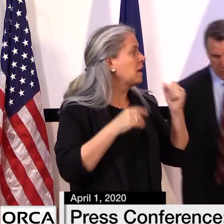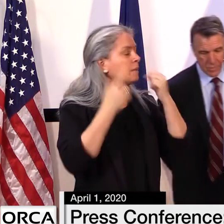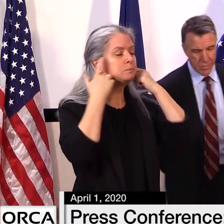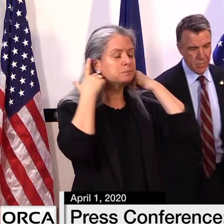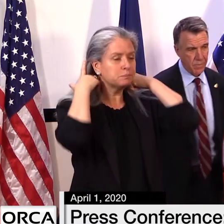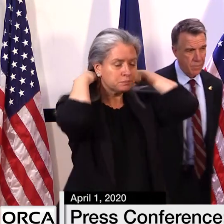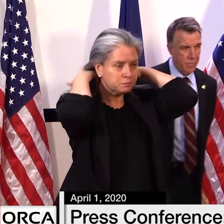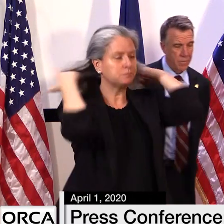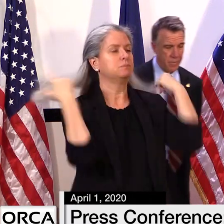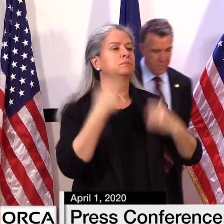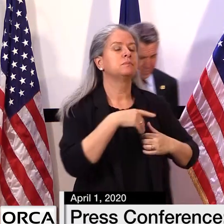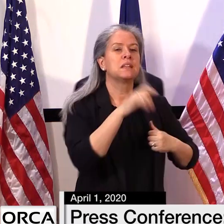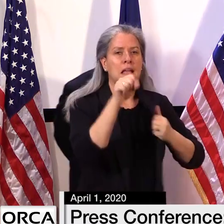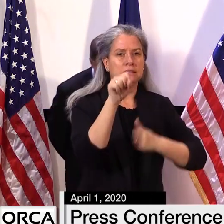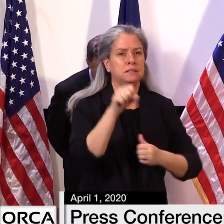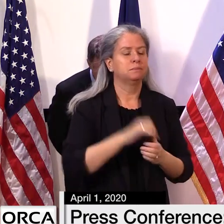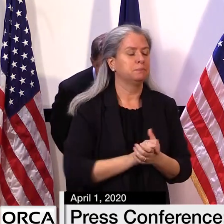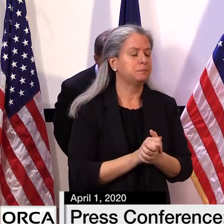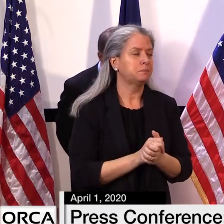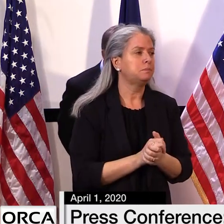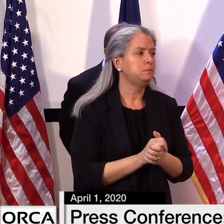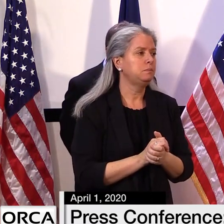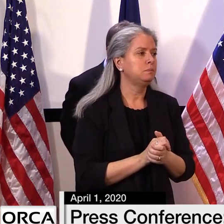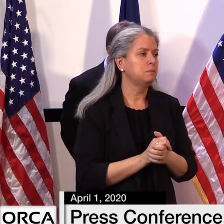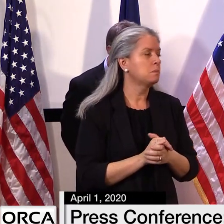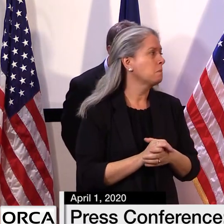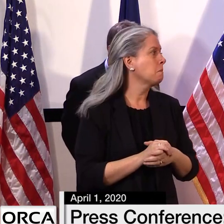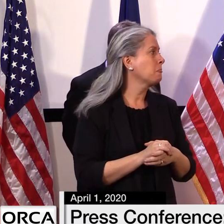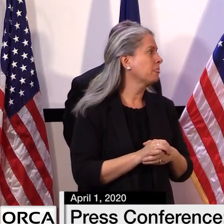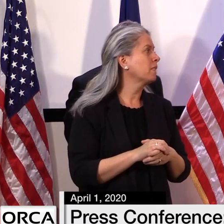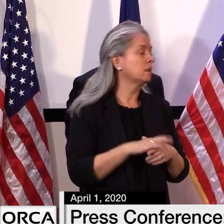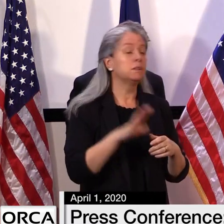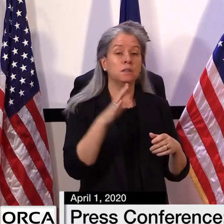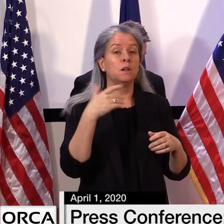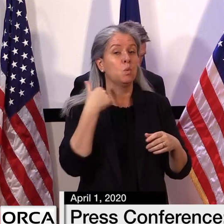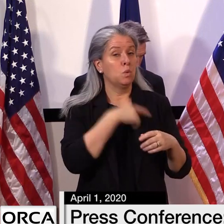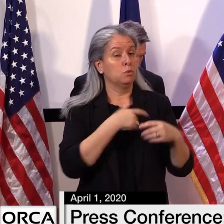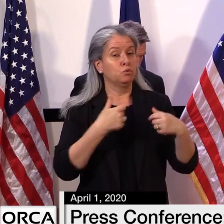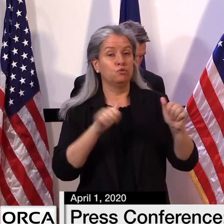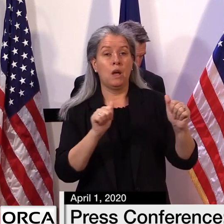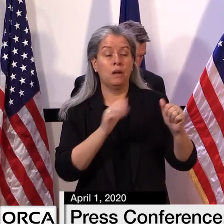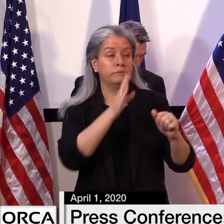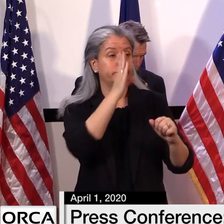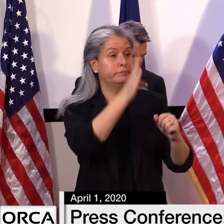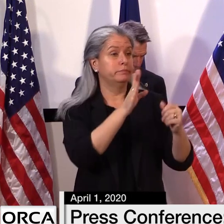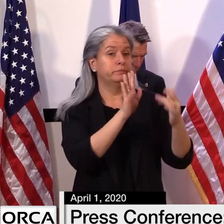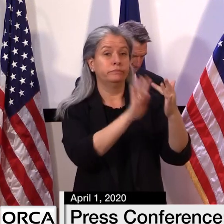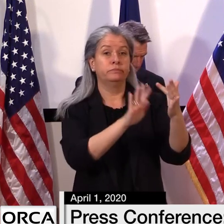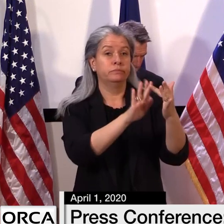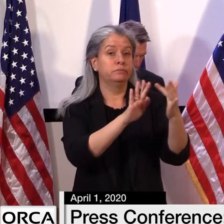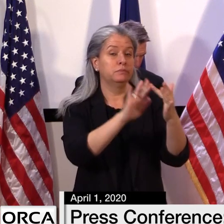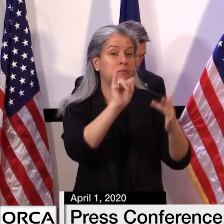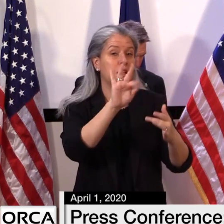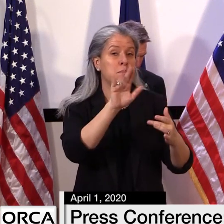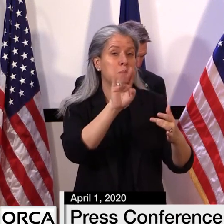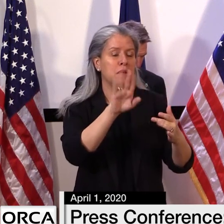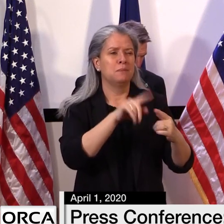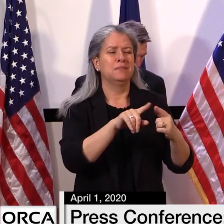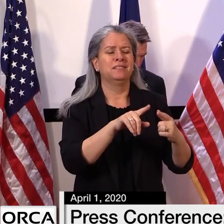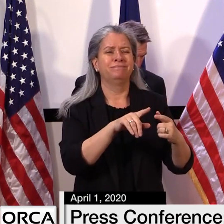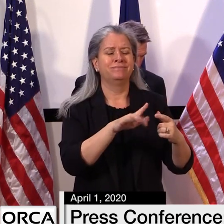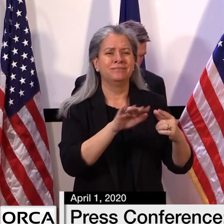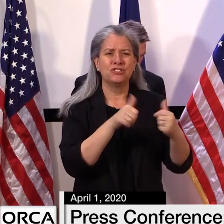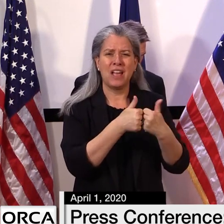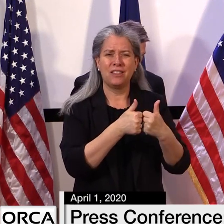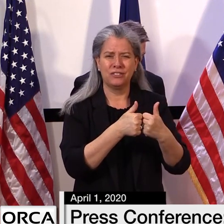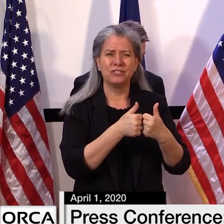So we have been trying to have contact, direct contact. It's been challenging, but what I